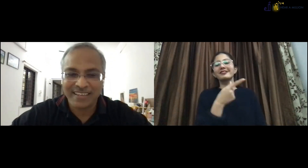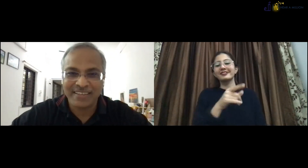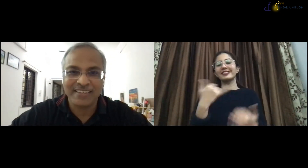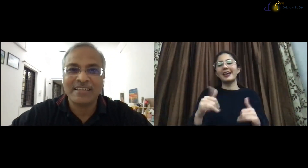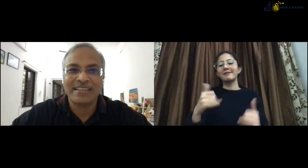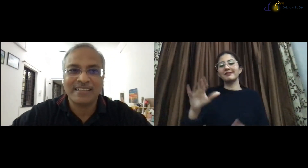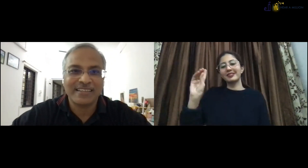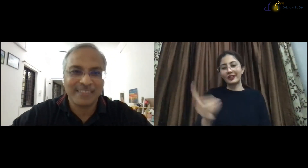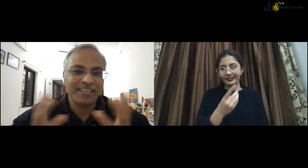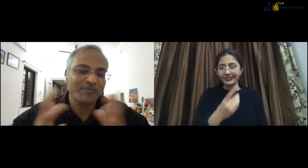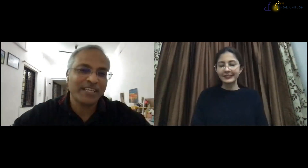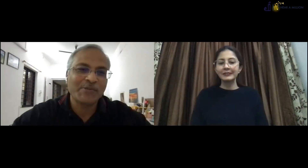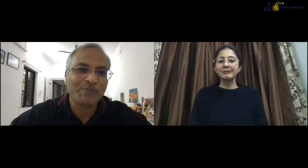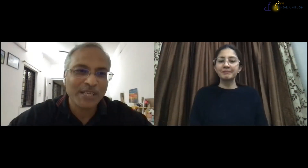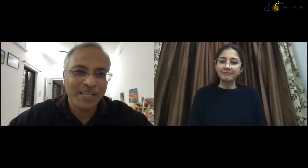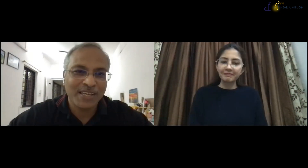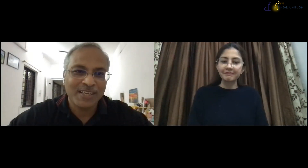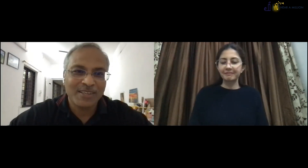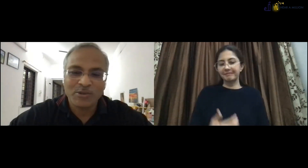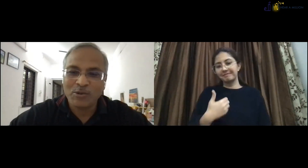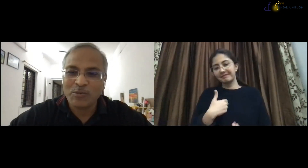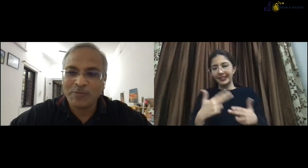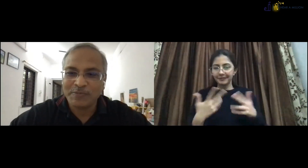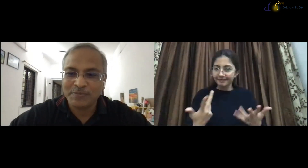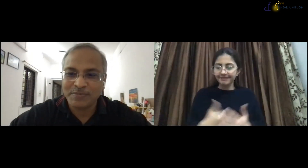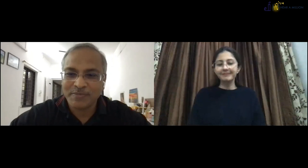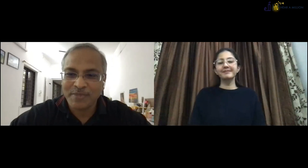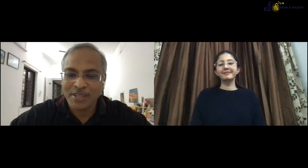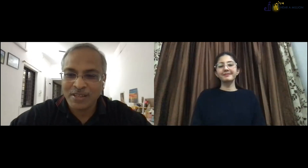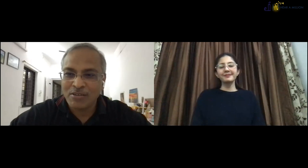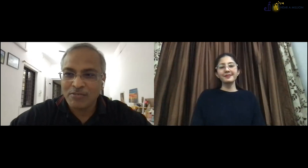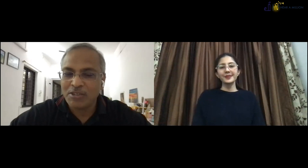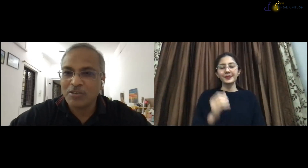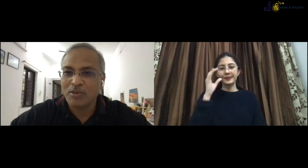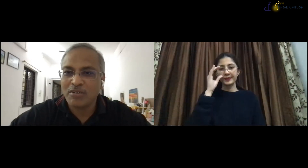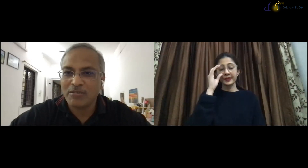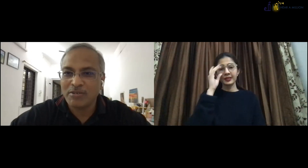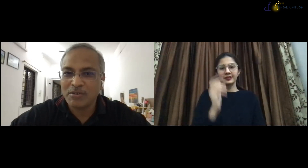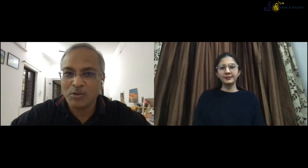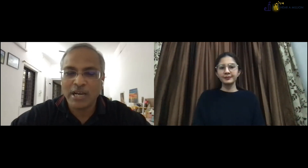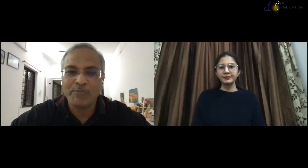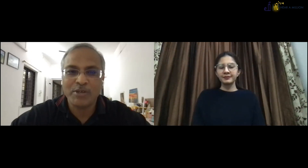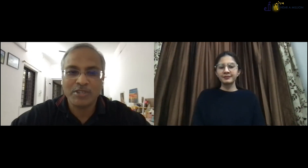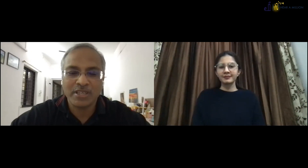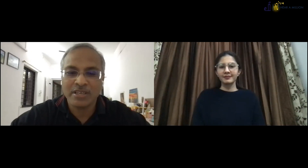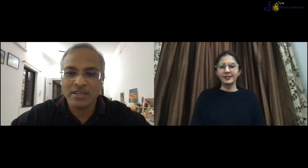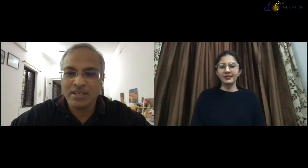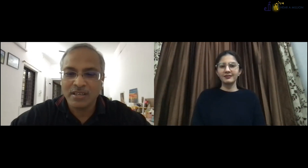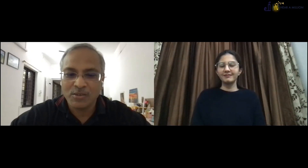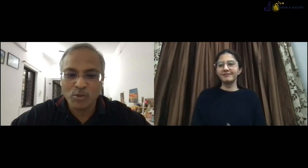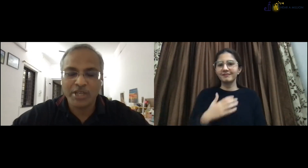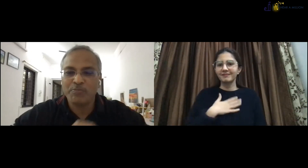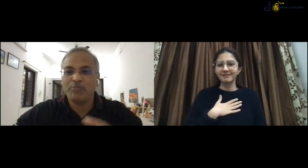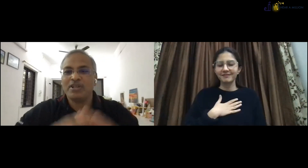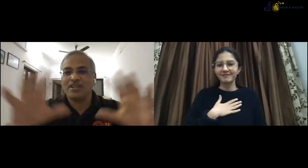Okay, and that is me. So first of all, so happy to